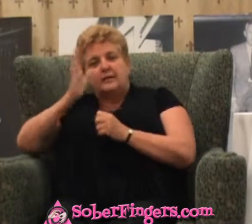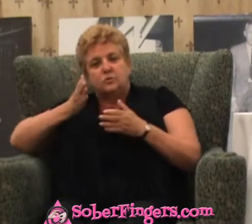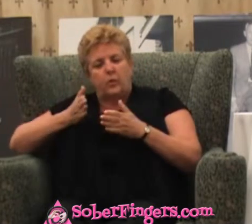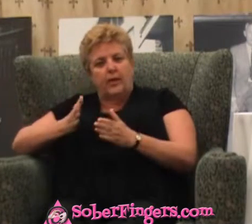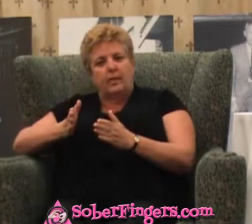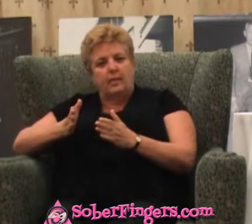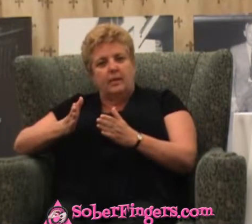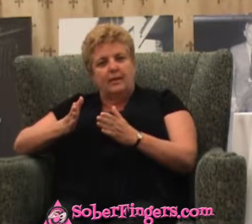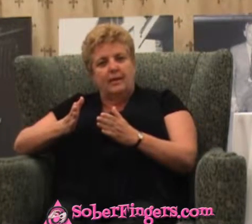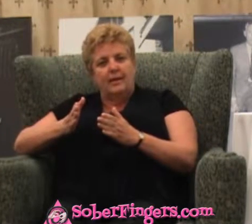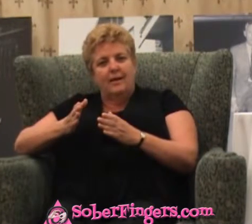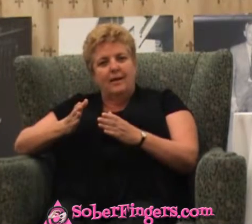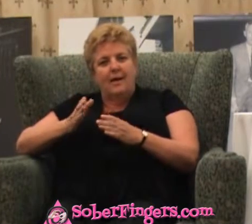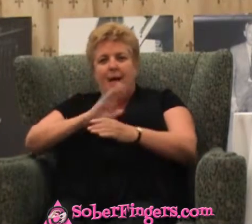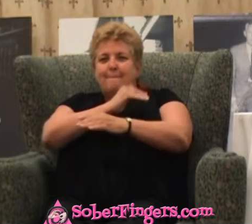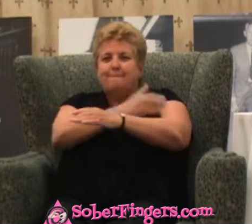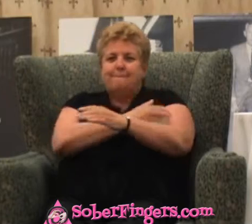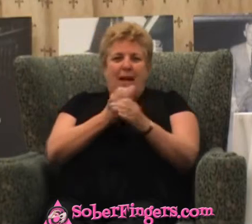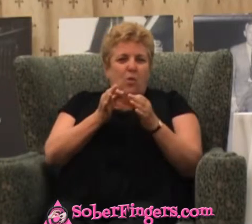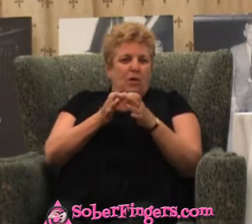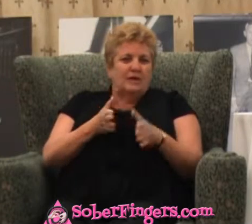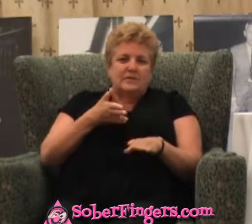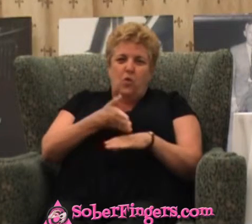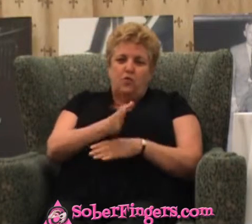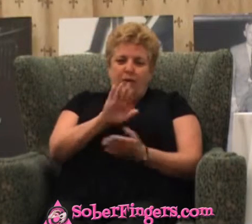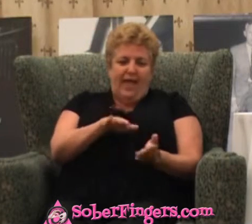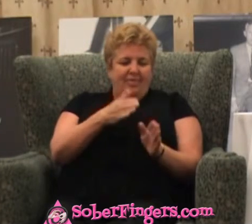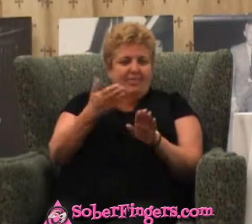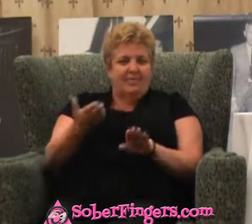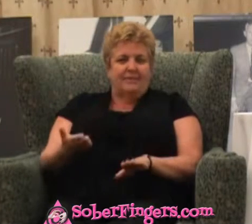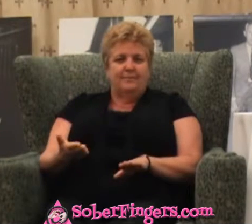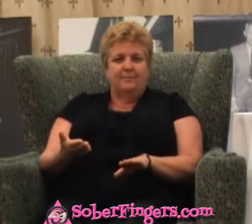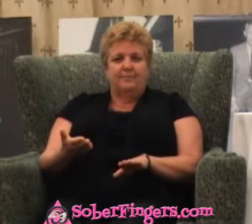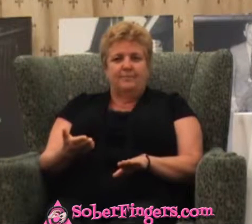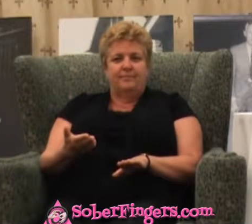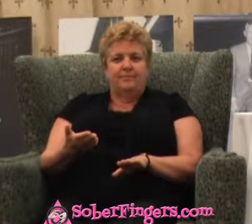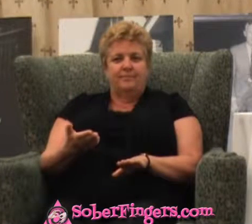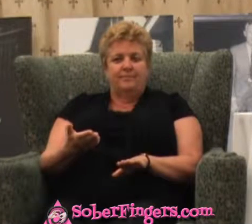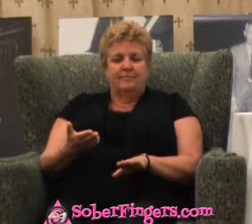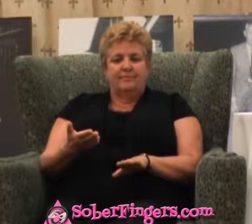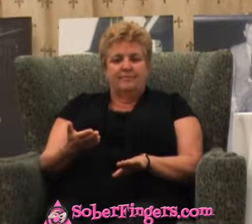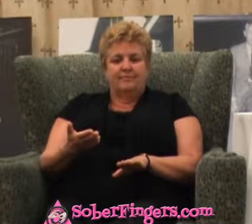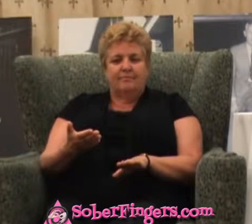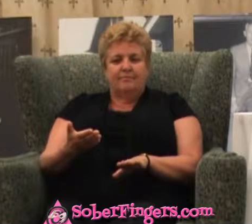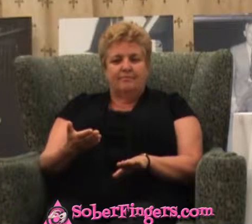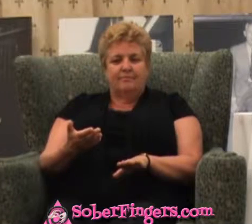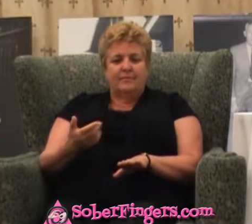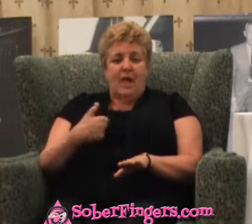I'm powerless over death. I wanted her alive, and God wanted her dead.